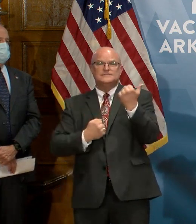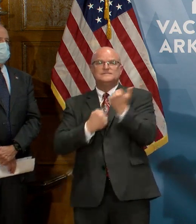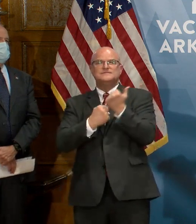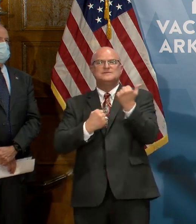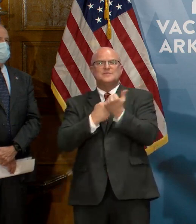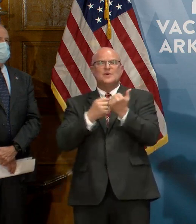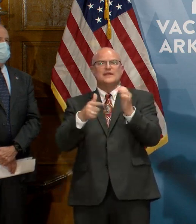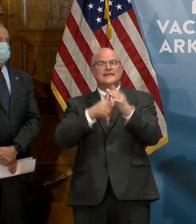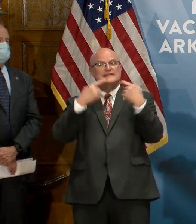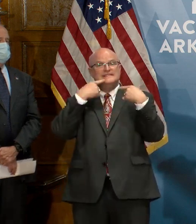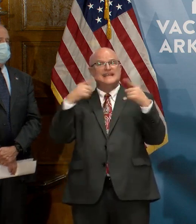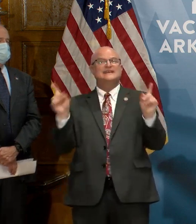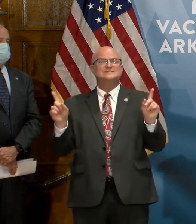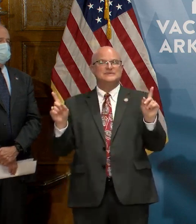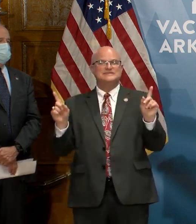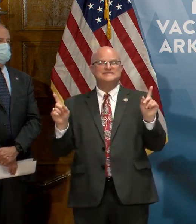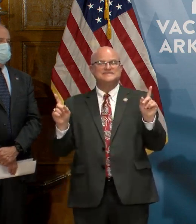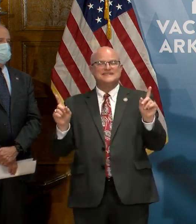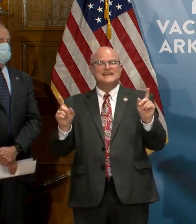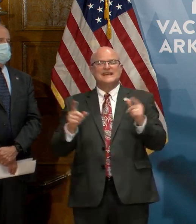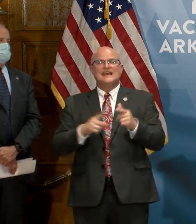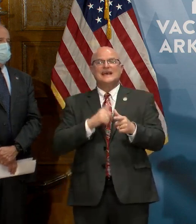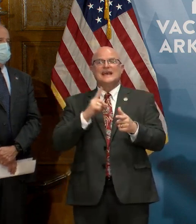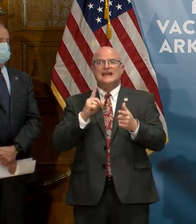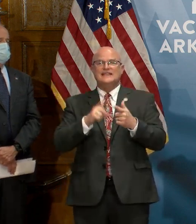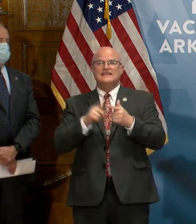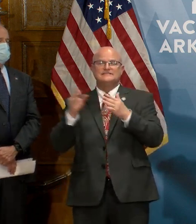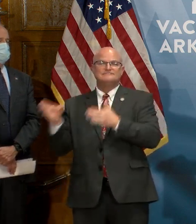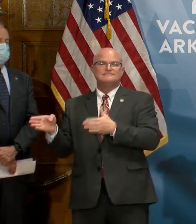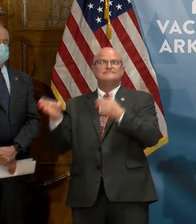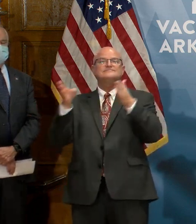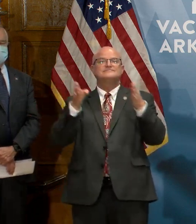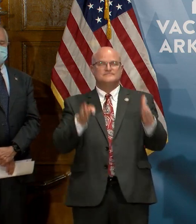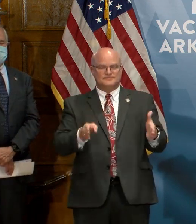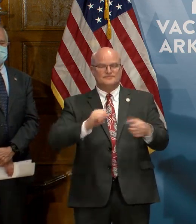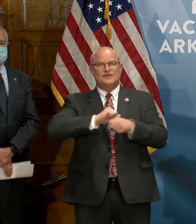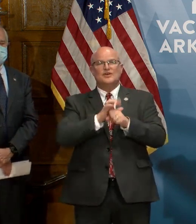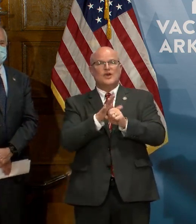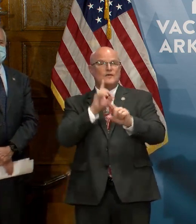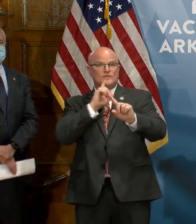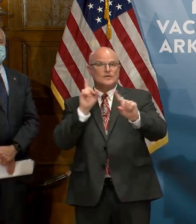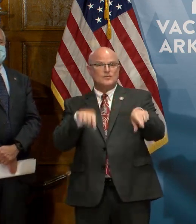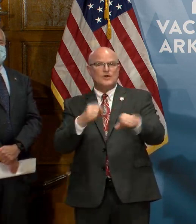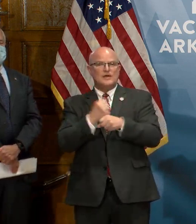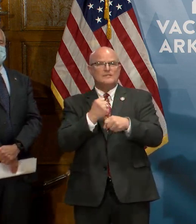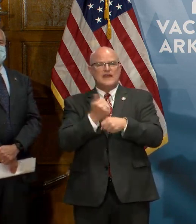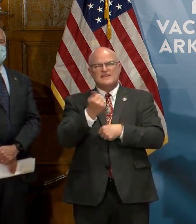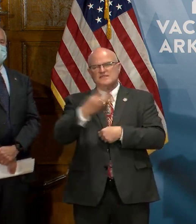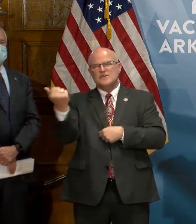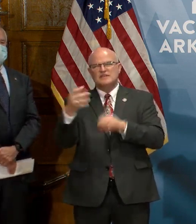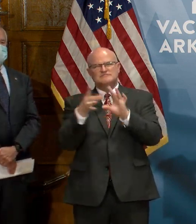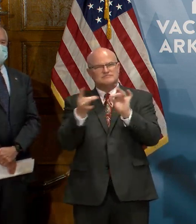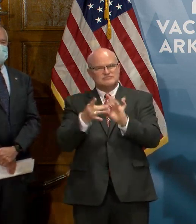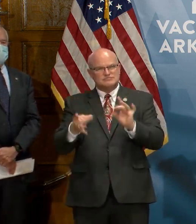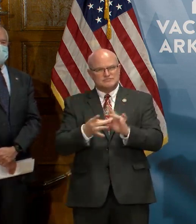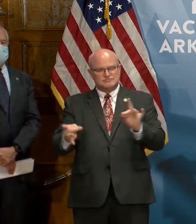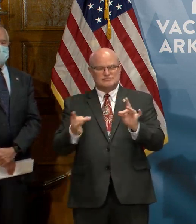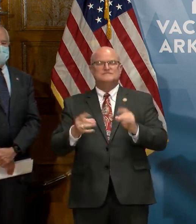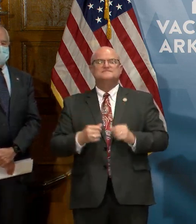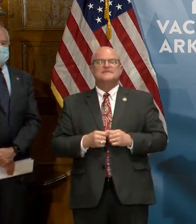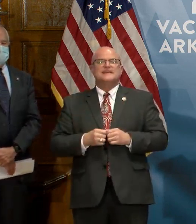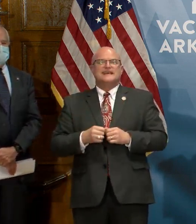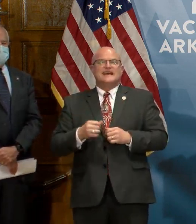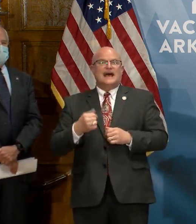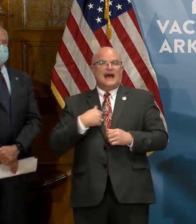supporting this announcement. And then we will go into our COVID report and make a few other comments along the